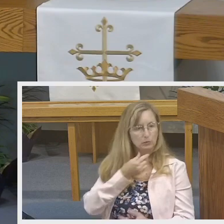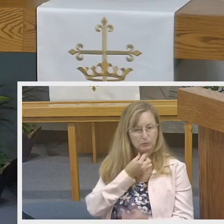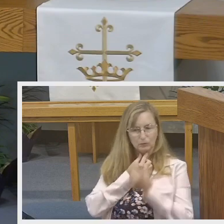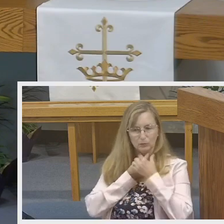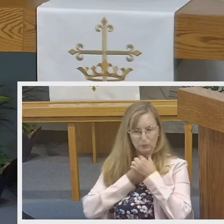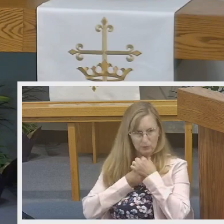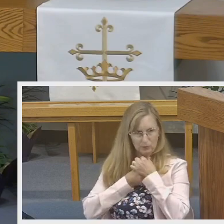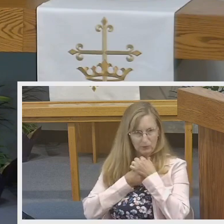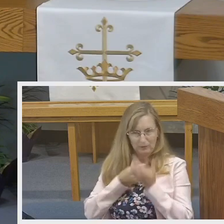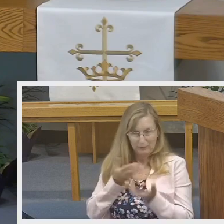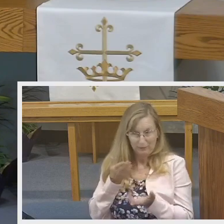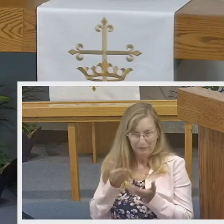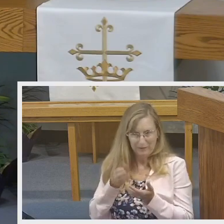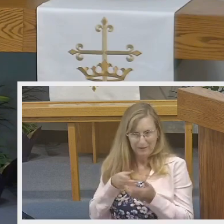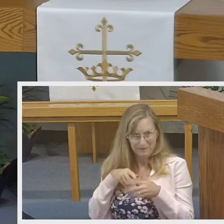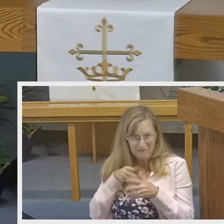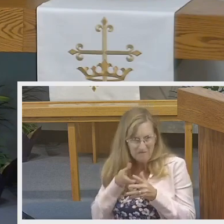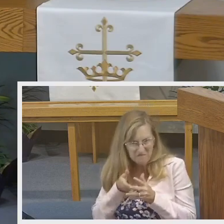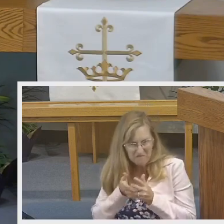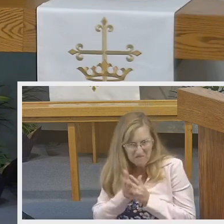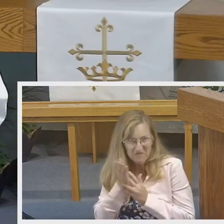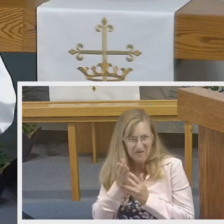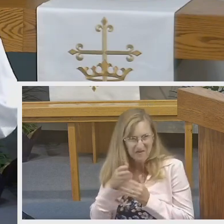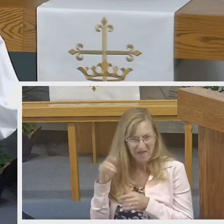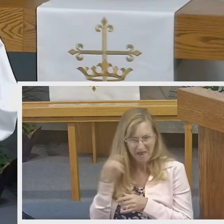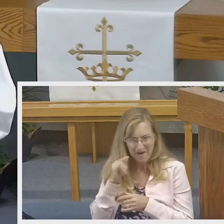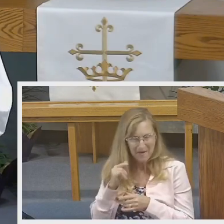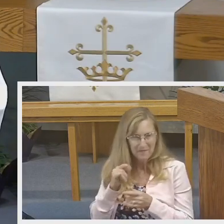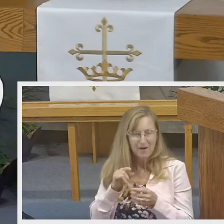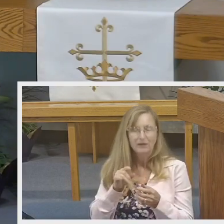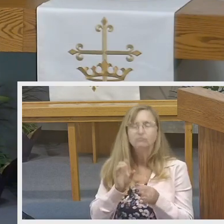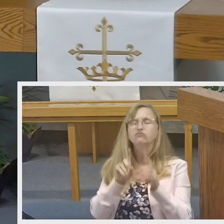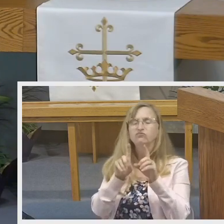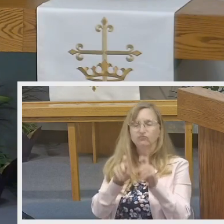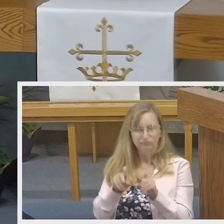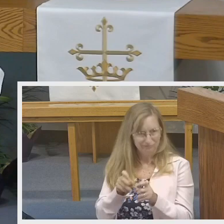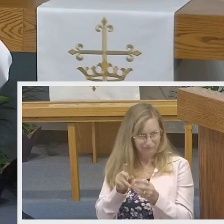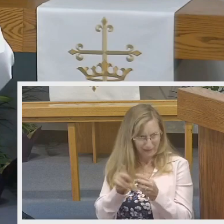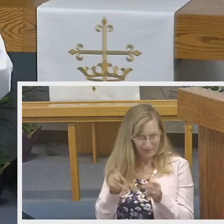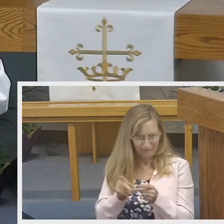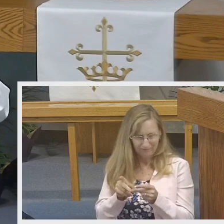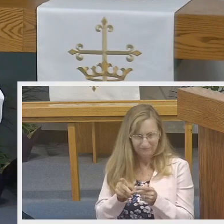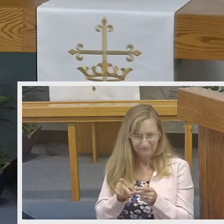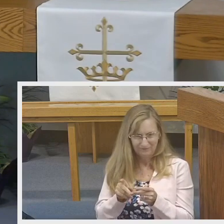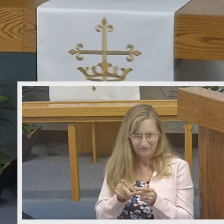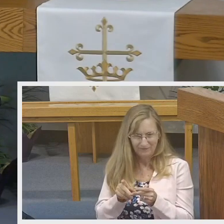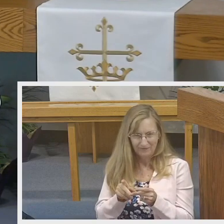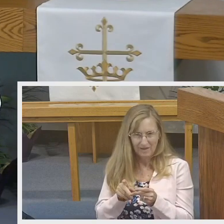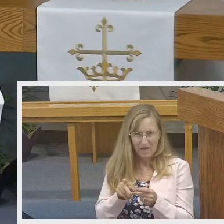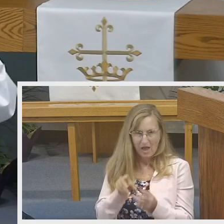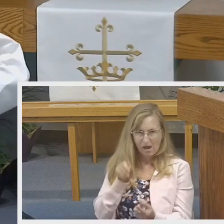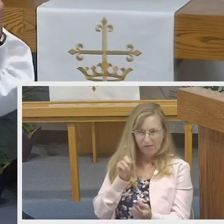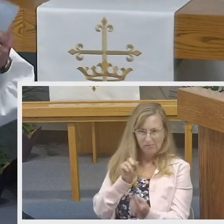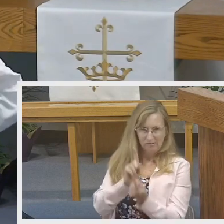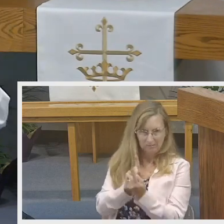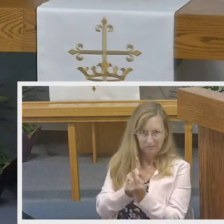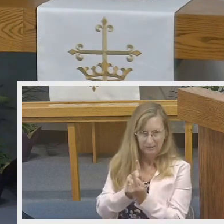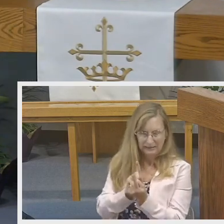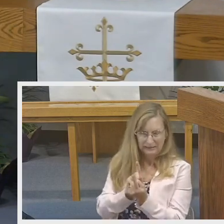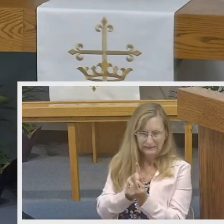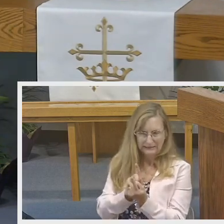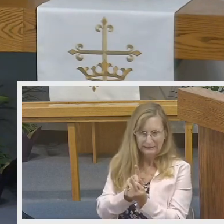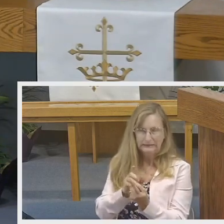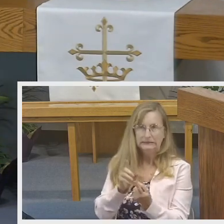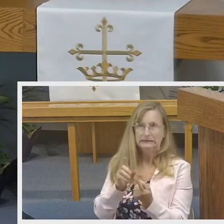whatever. And as we were going through that security check, right as we were standing in front of that